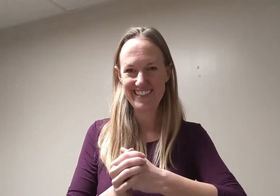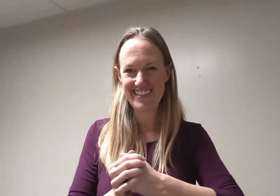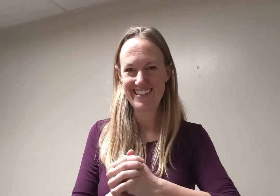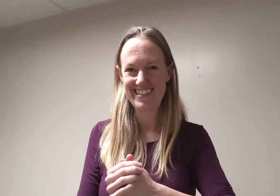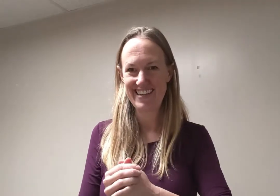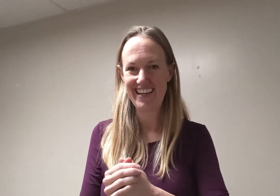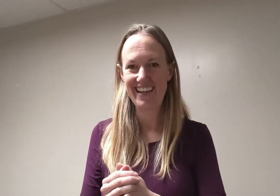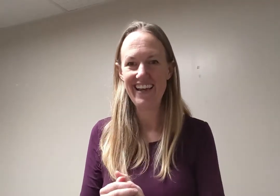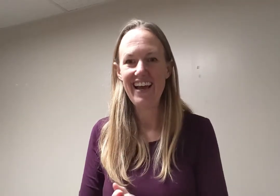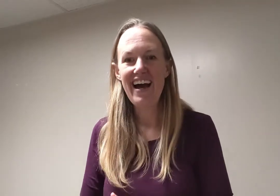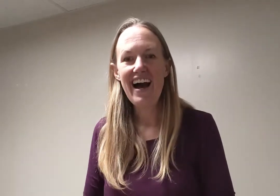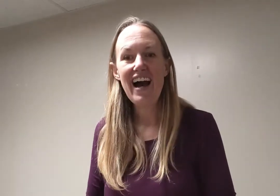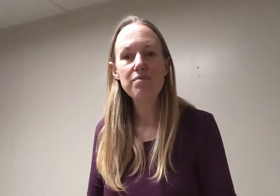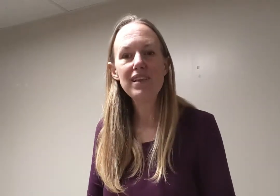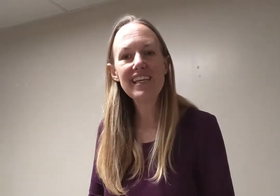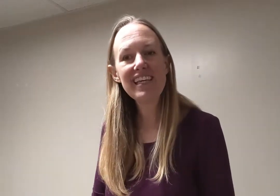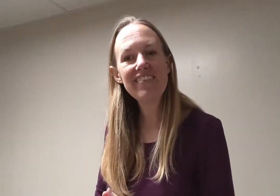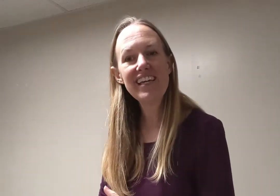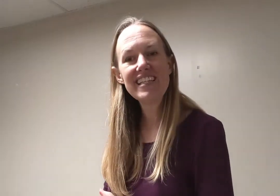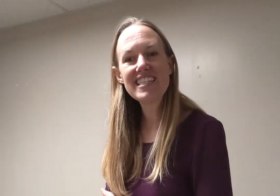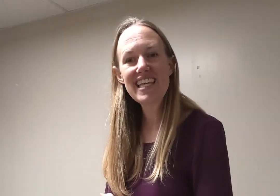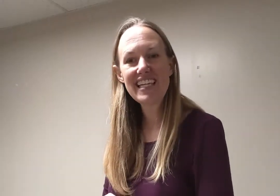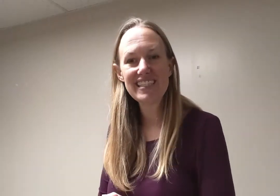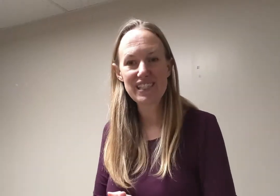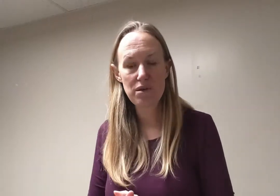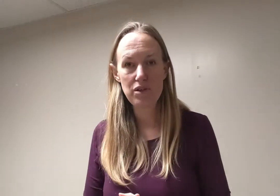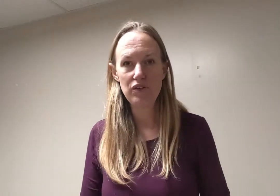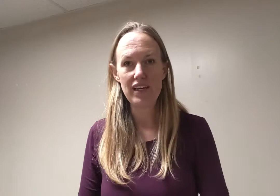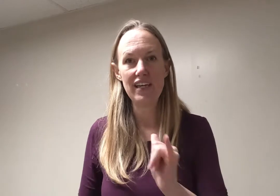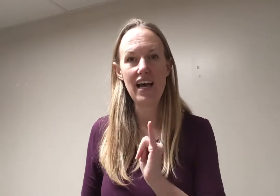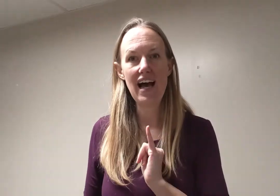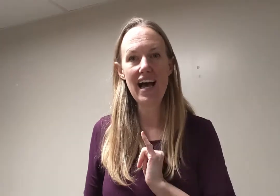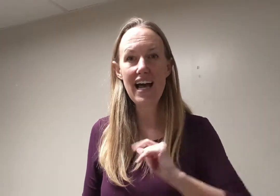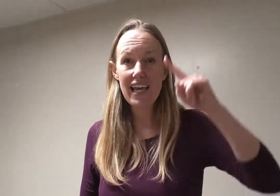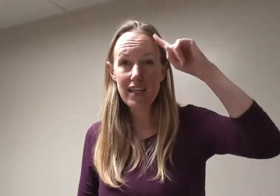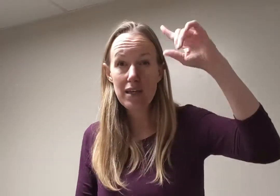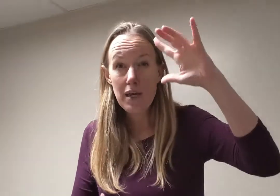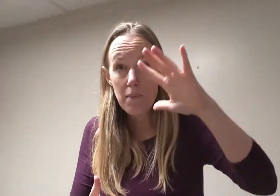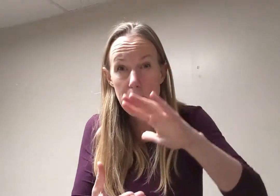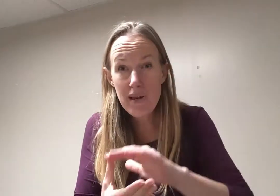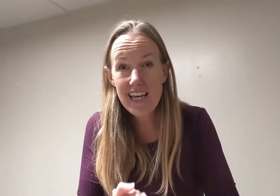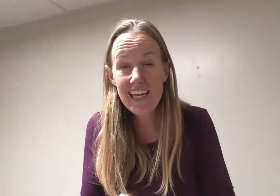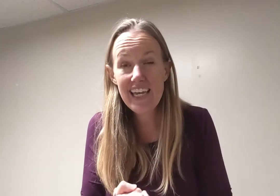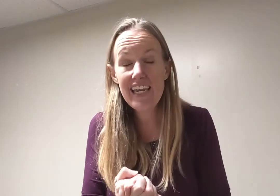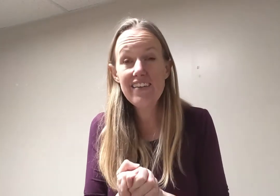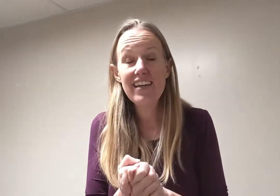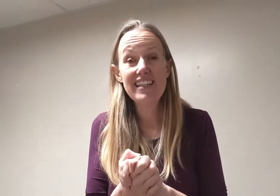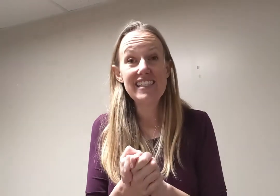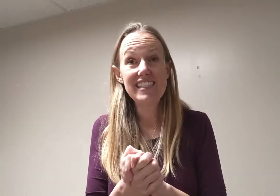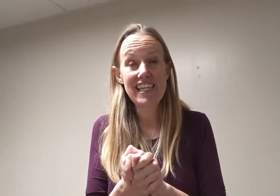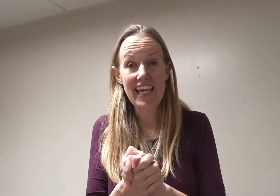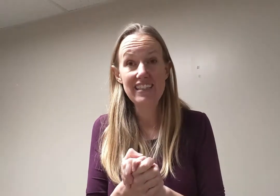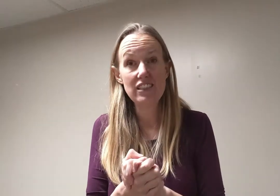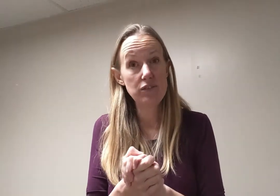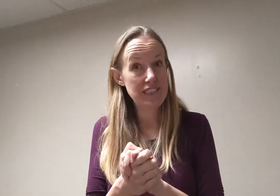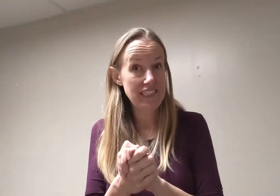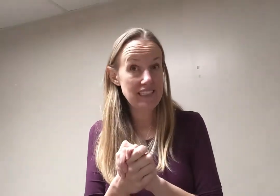can see. I believe in the saints' communion. I believe in the saints. So saints is